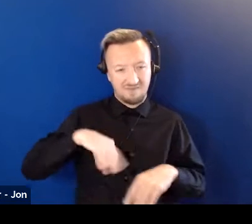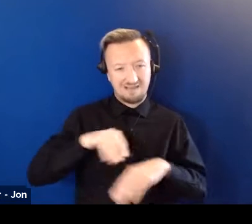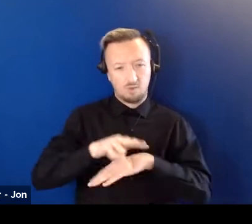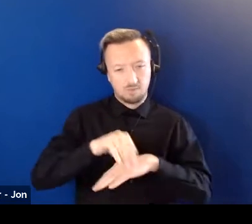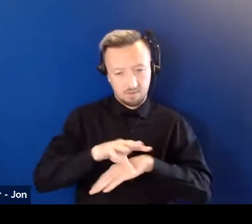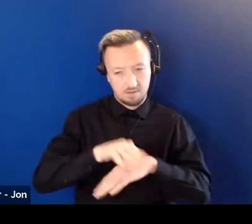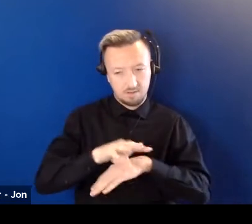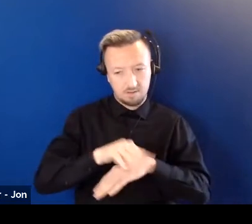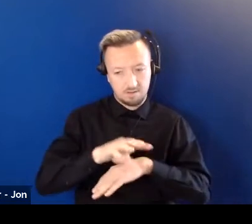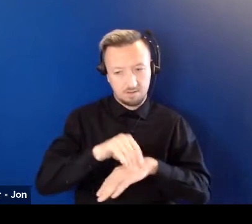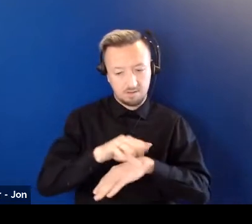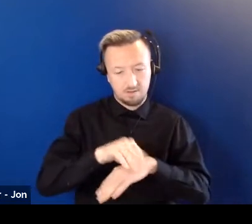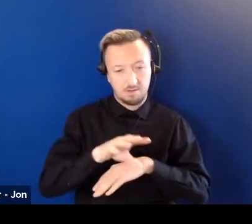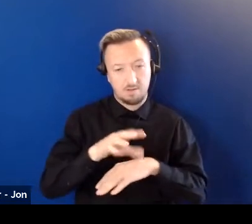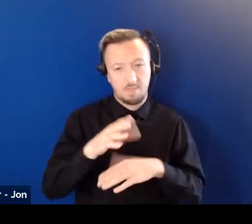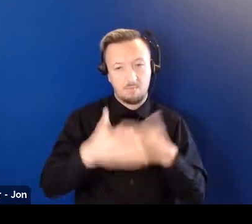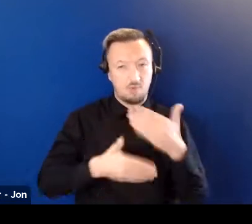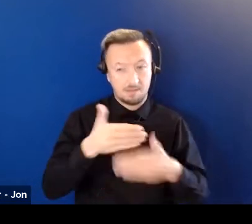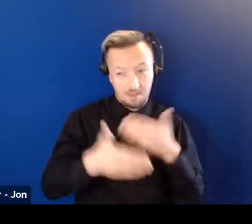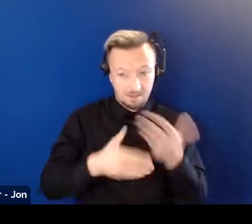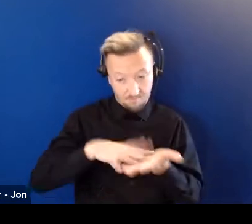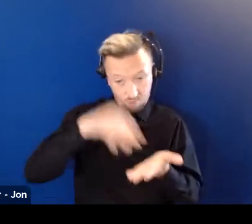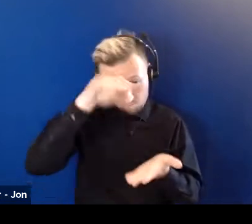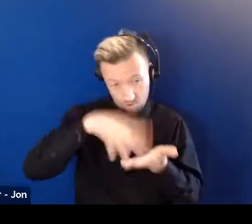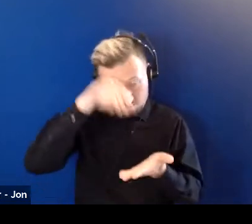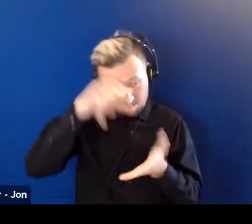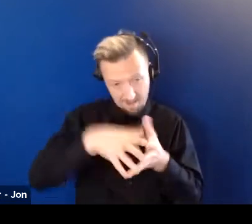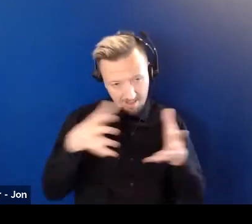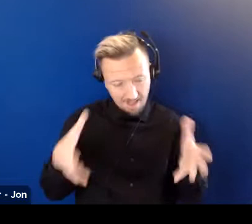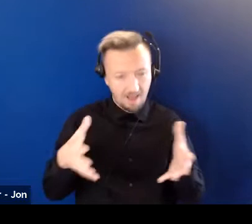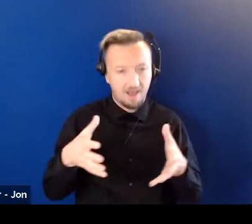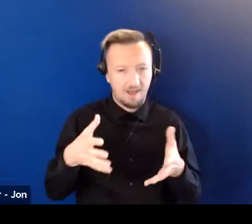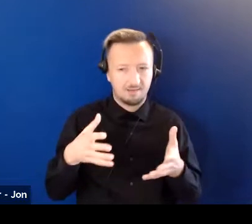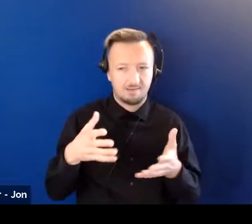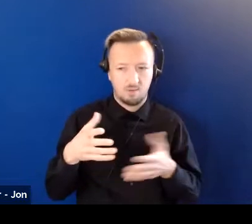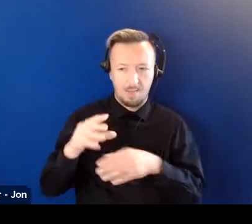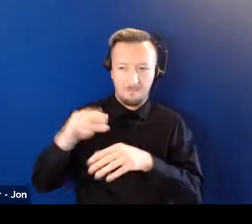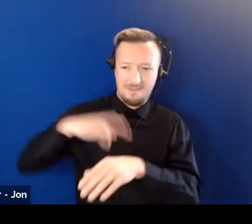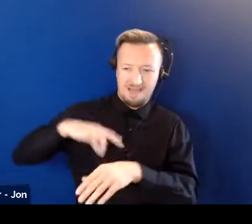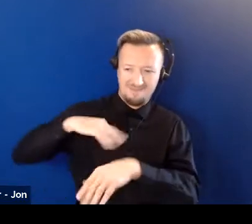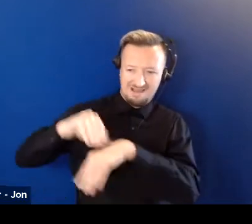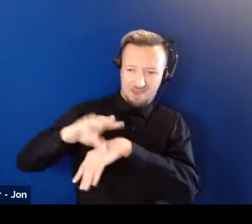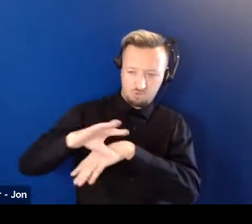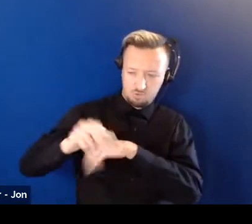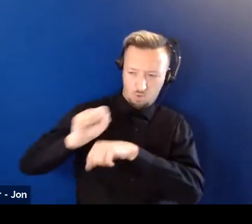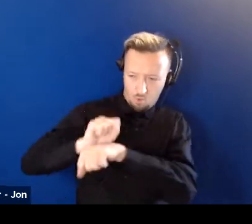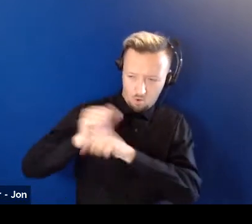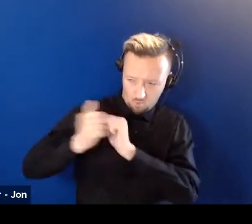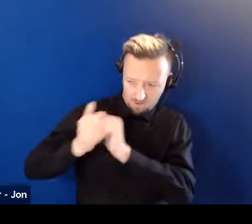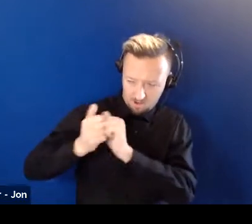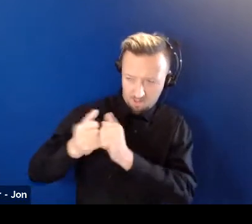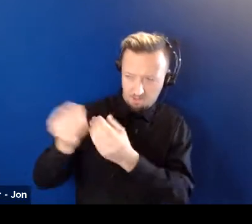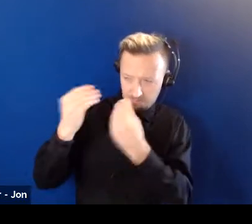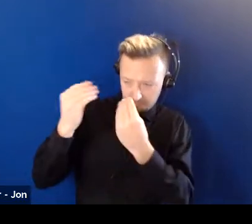the process of learning a lot and working with benefit counselors so we can stay educated and